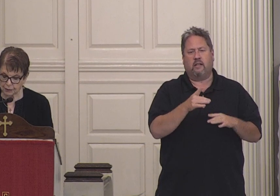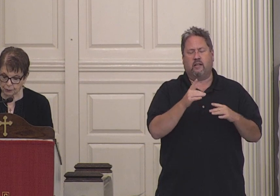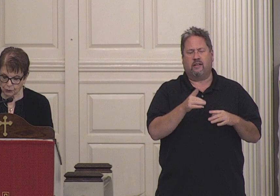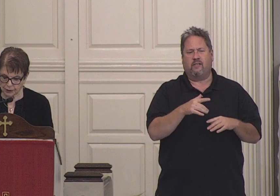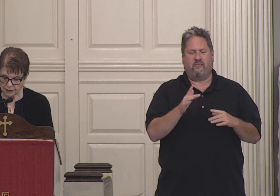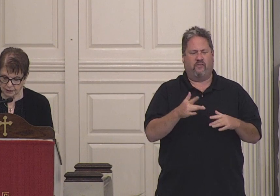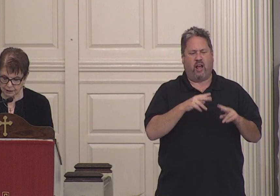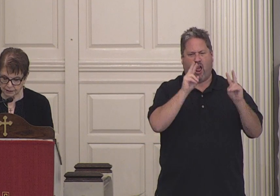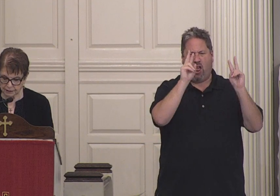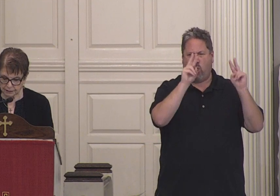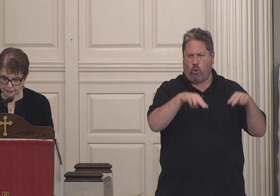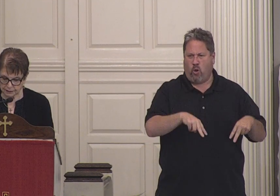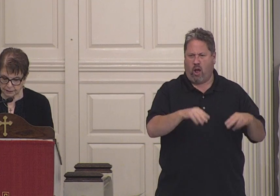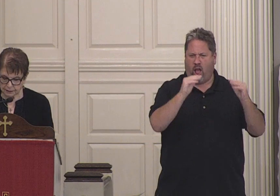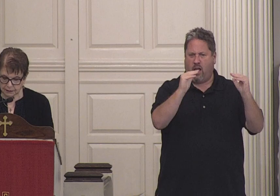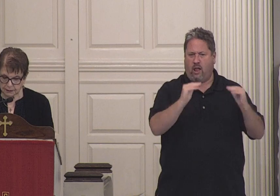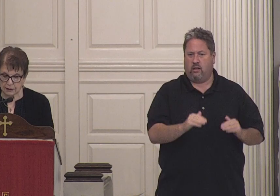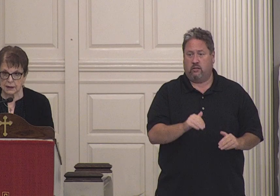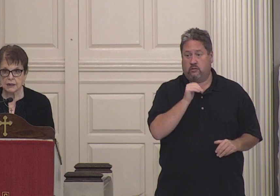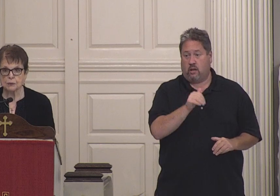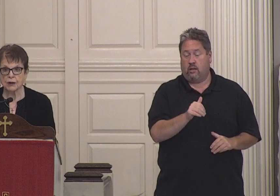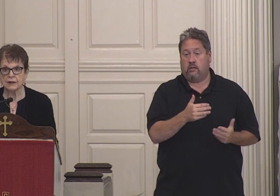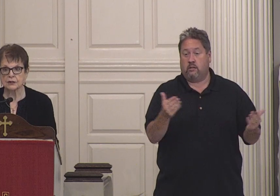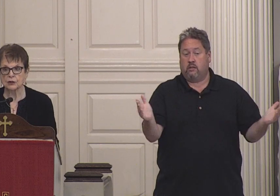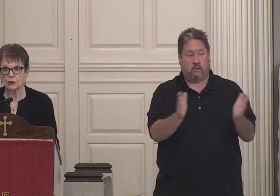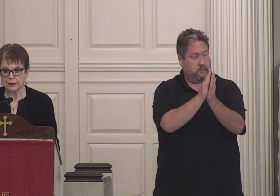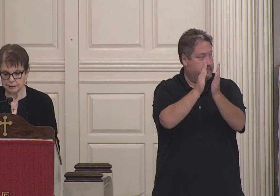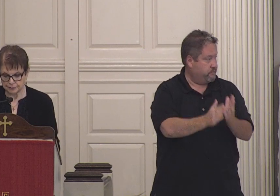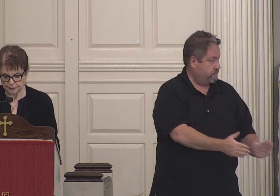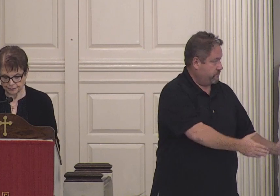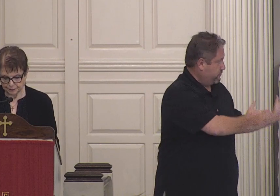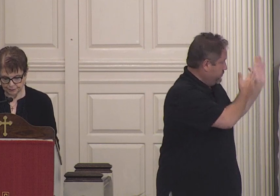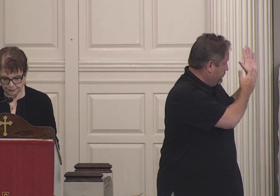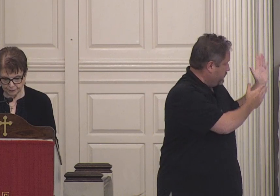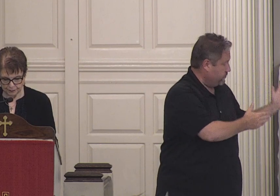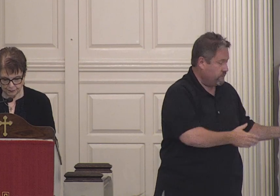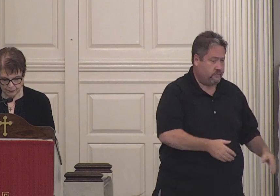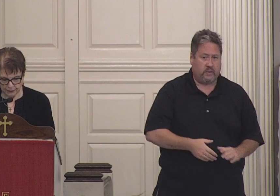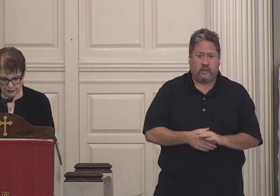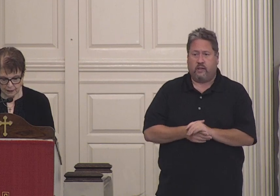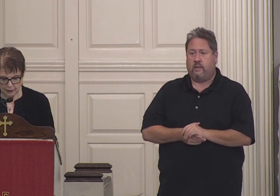lesser importance. Let us pray to the Lord.